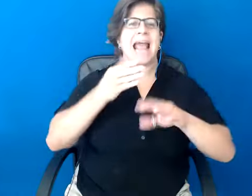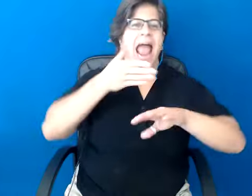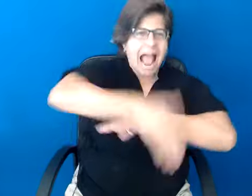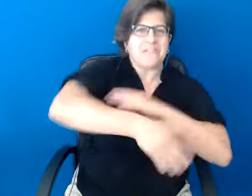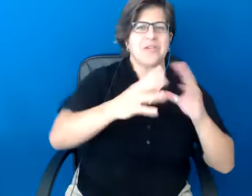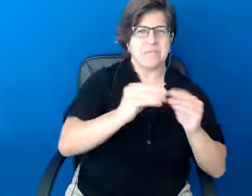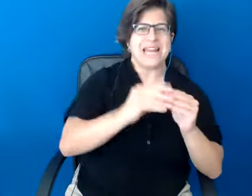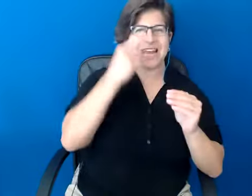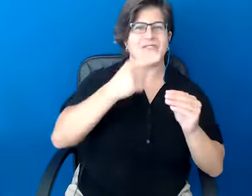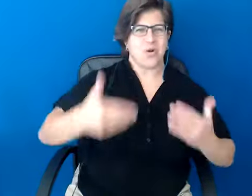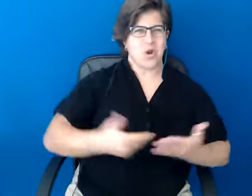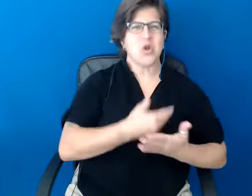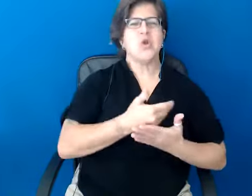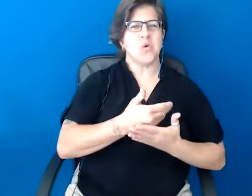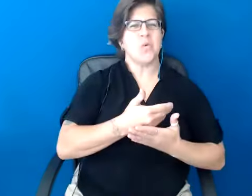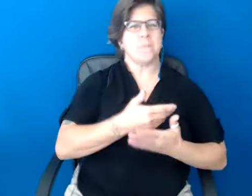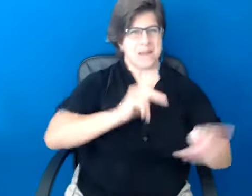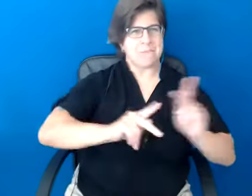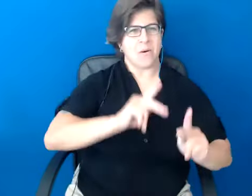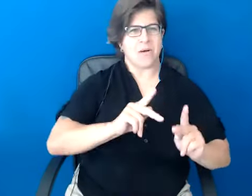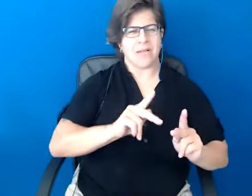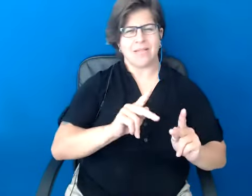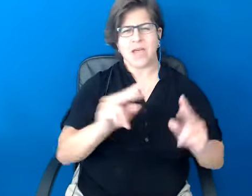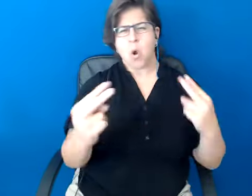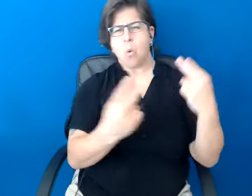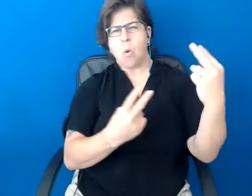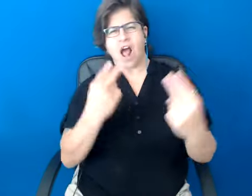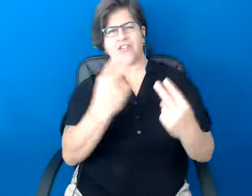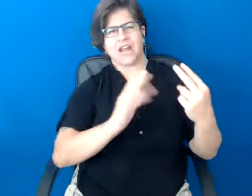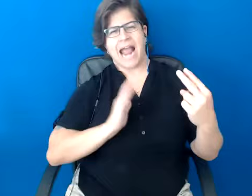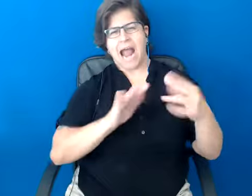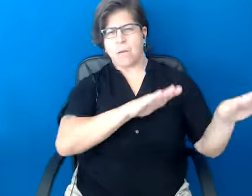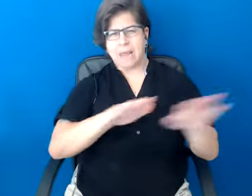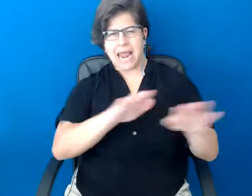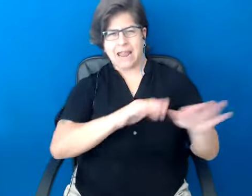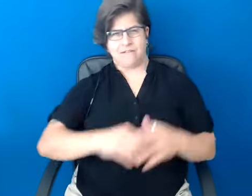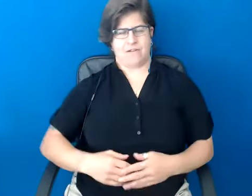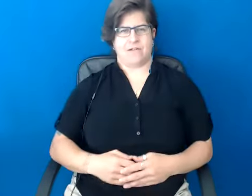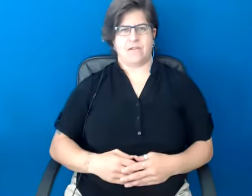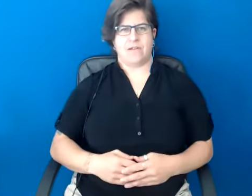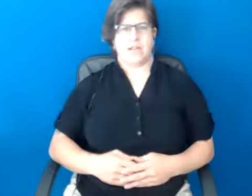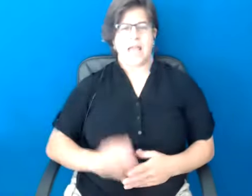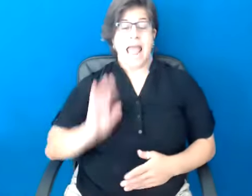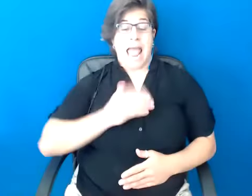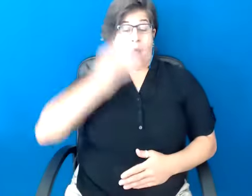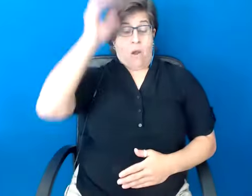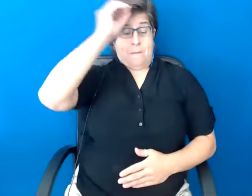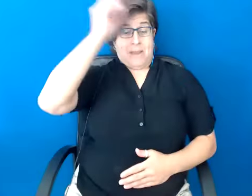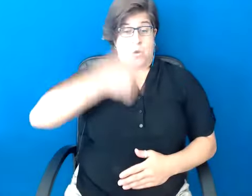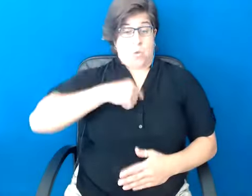and the meeting after the meeting. Before people, newcomers, are watching our behavior.